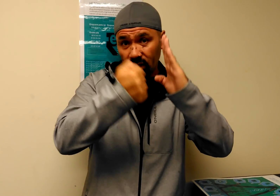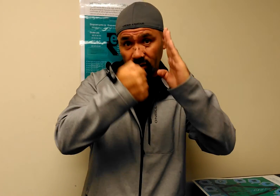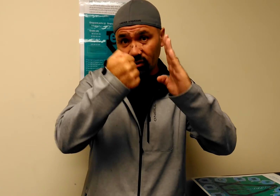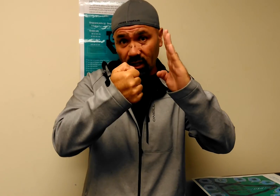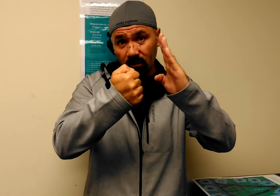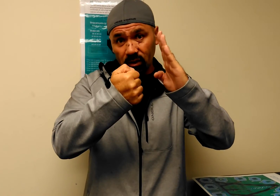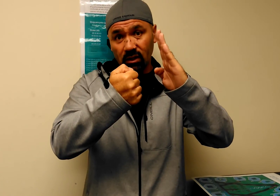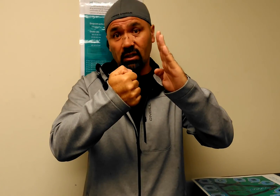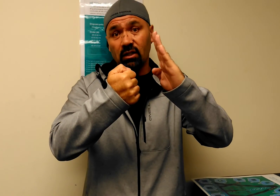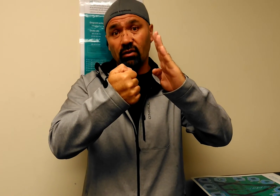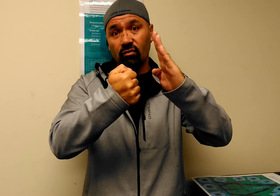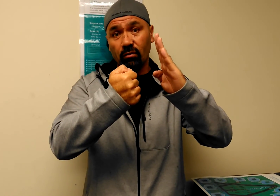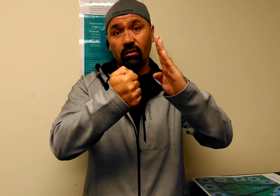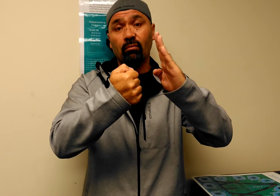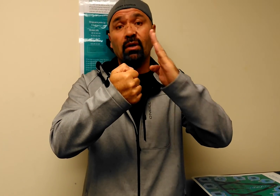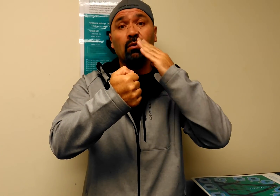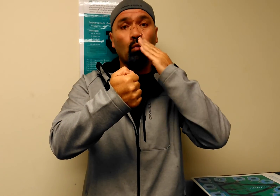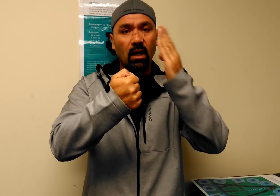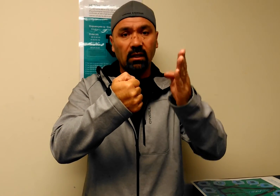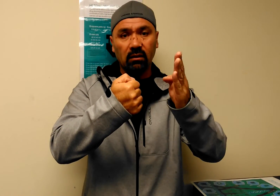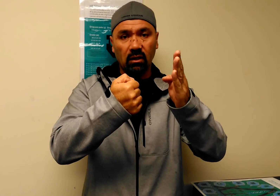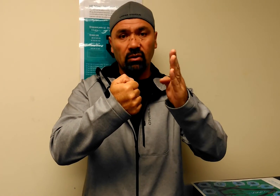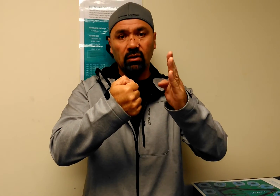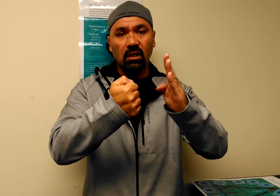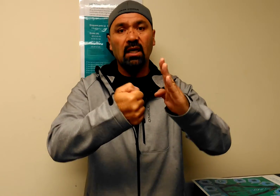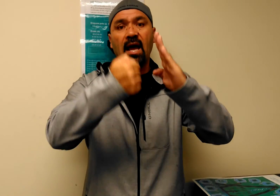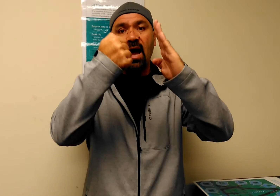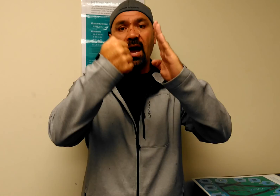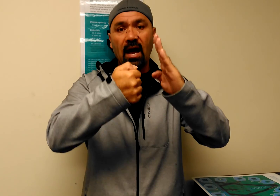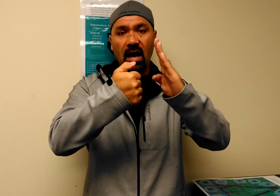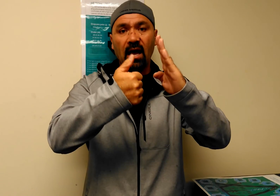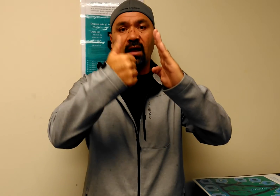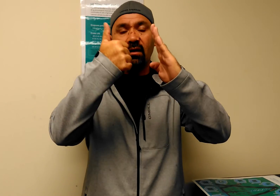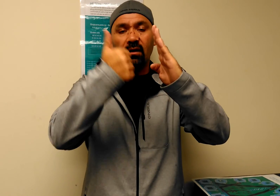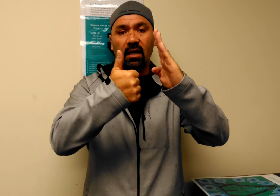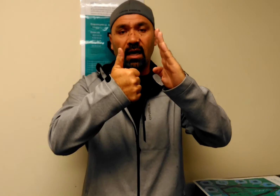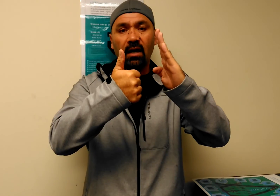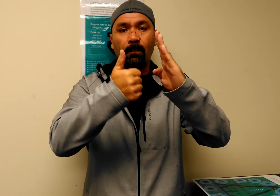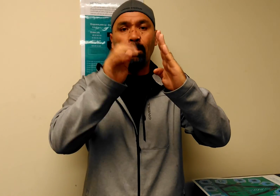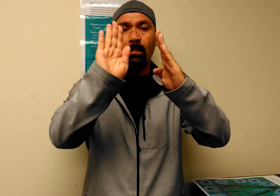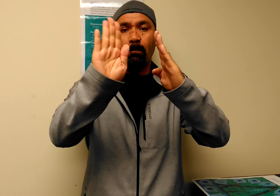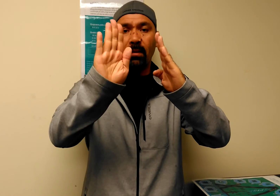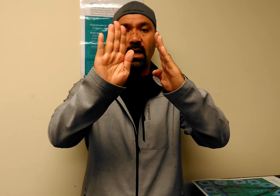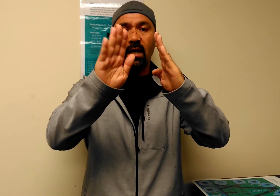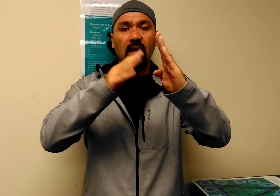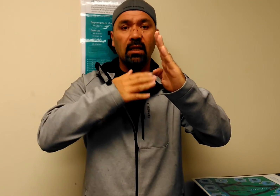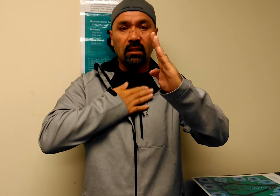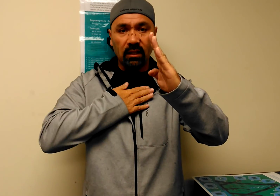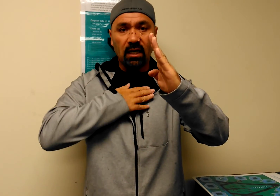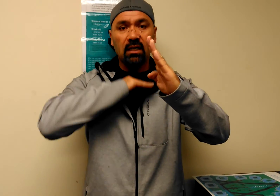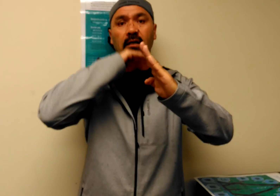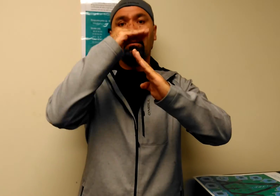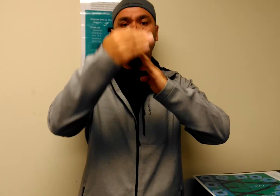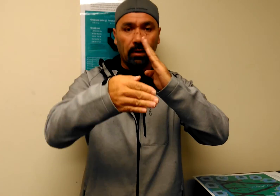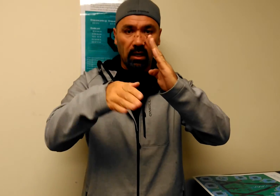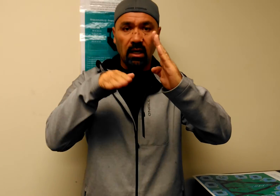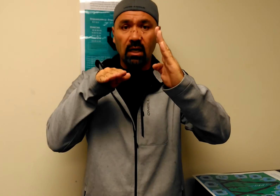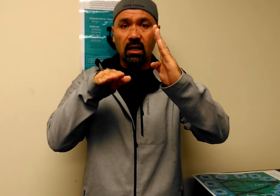do that, I'm just going to go through them in one go. Ha, ka, Mana